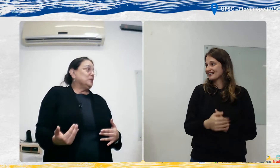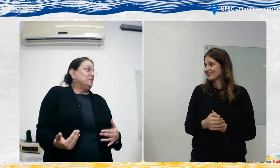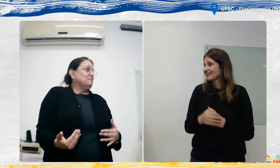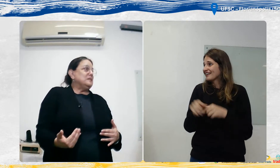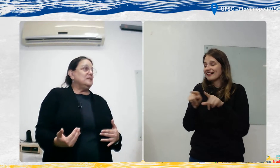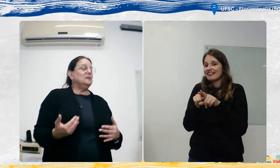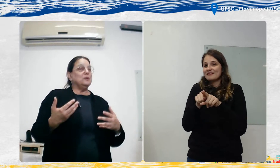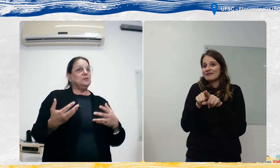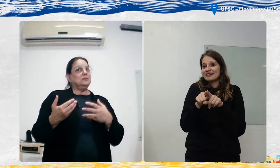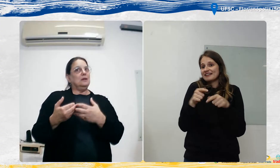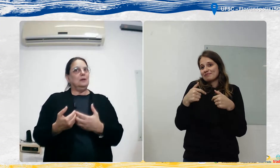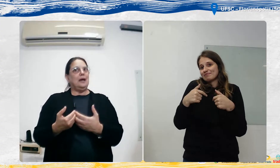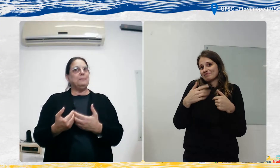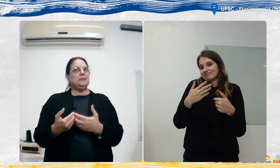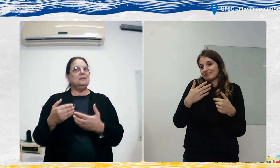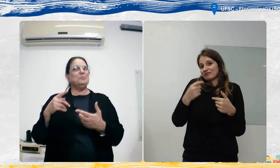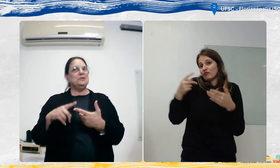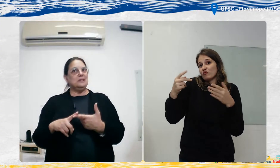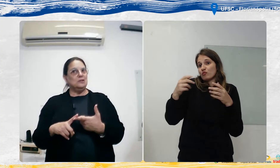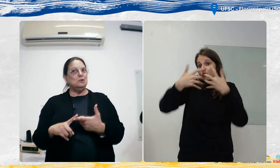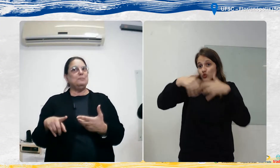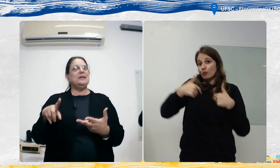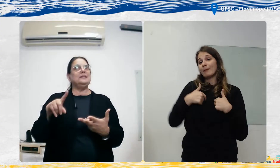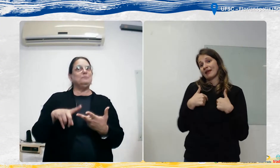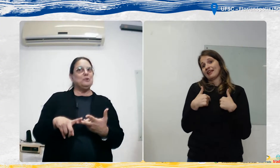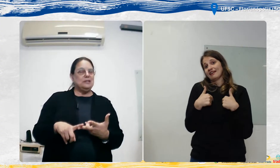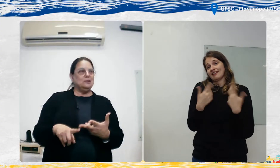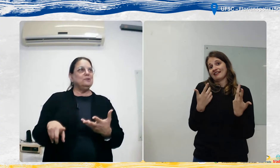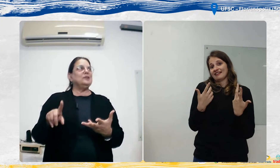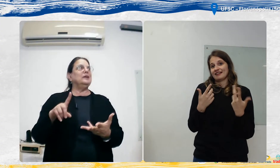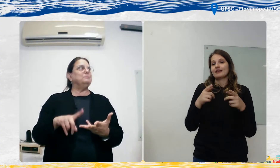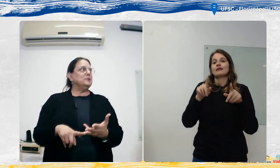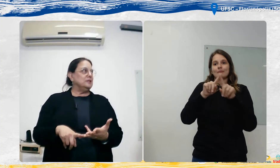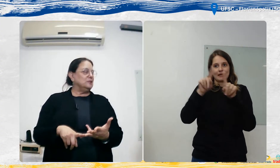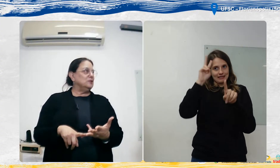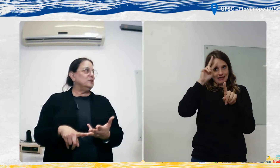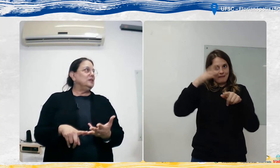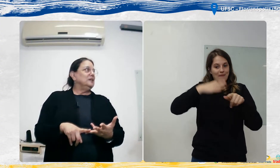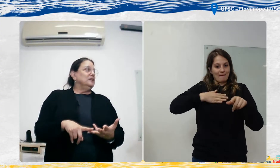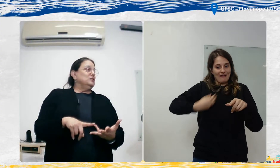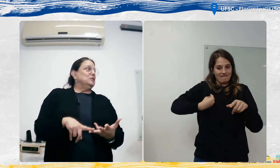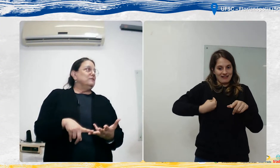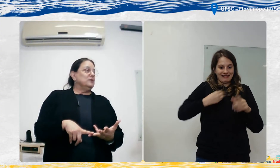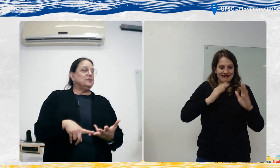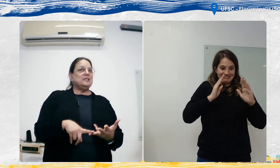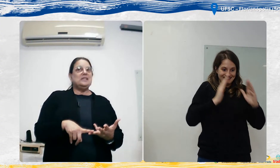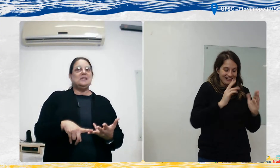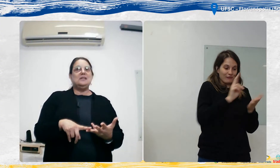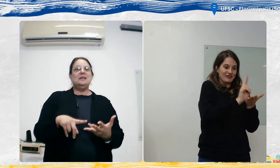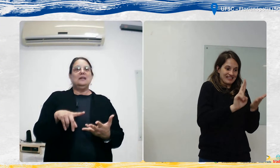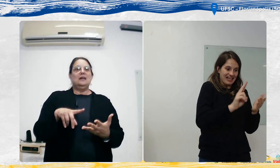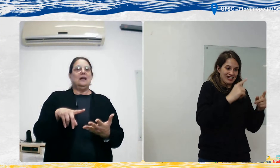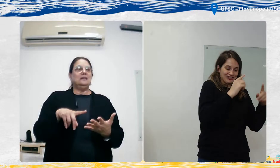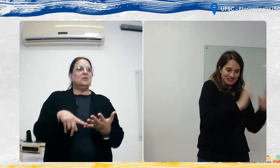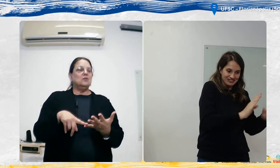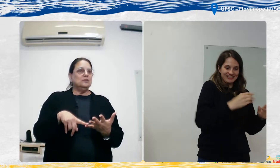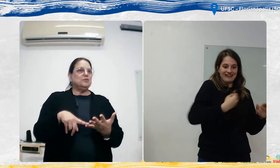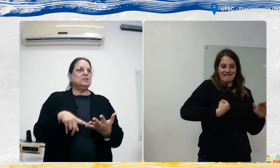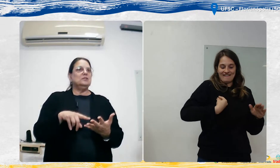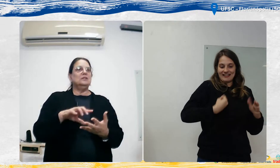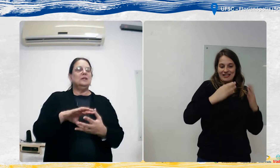what worked for me, which happened in a particular place, particular time, particular university